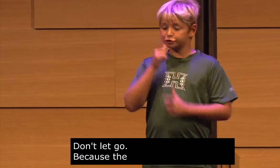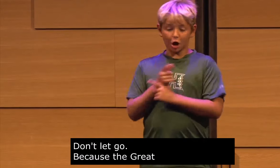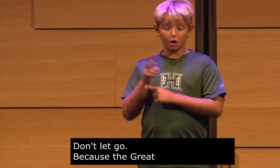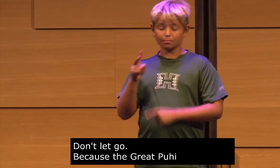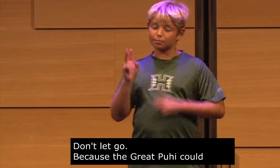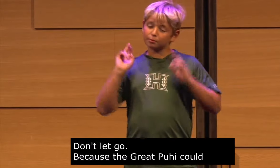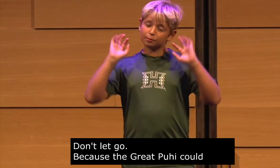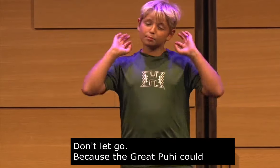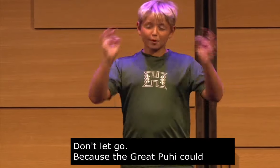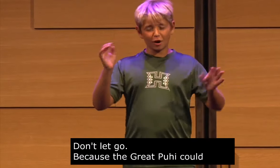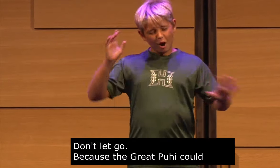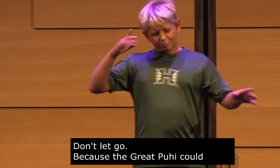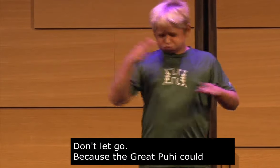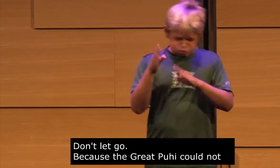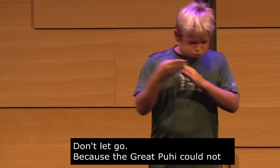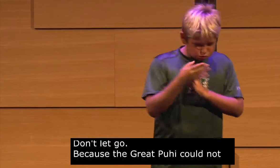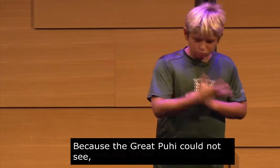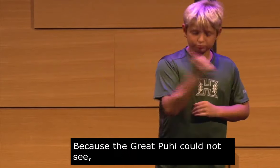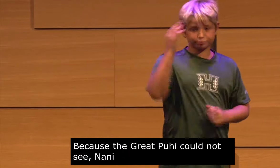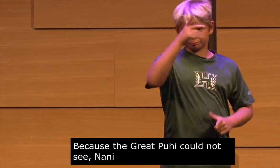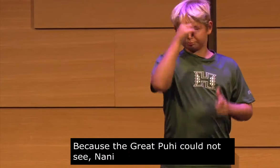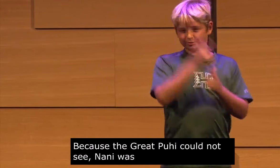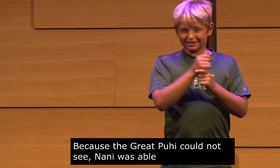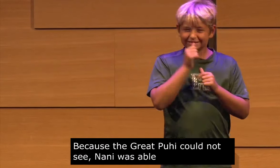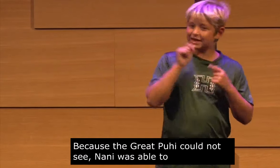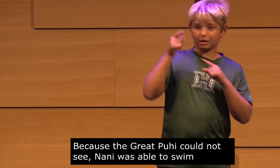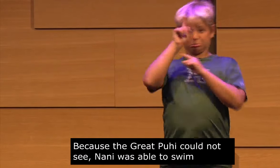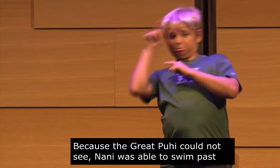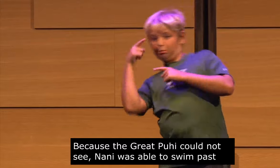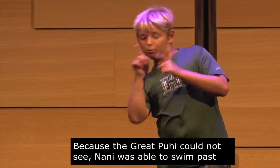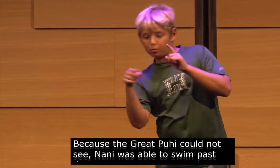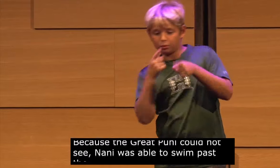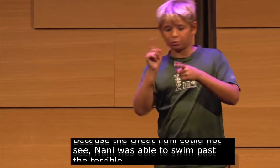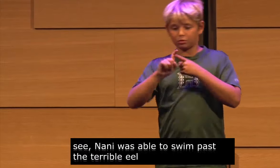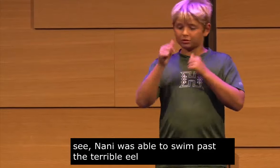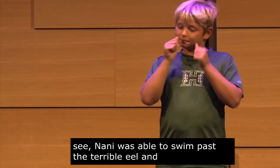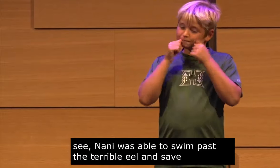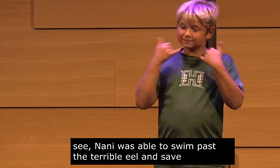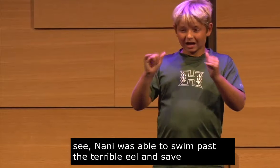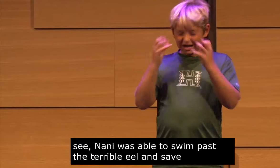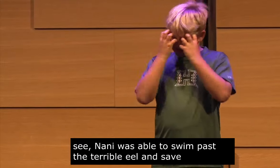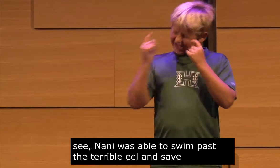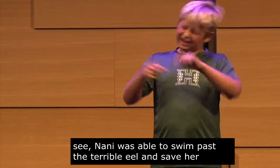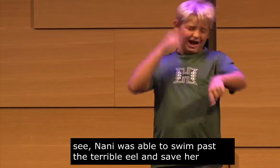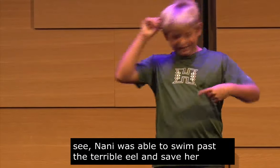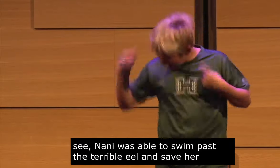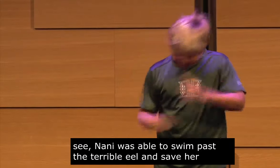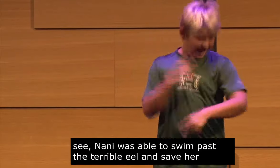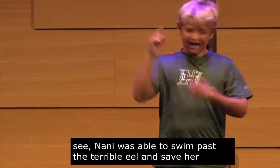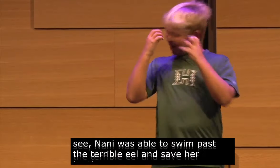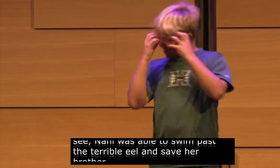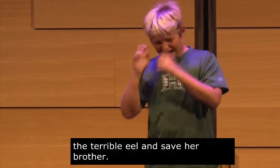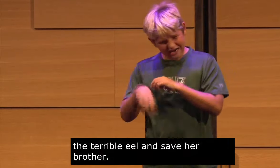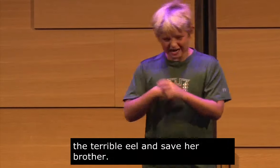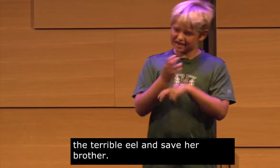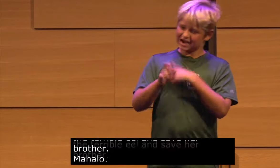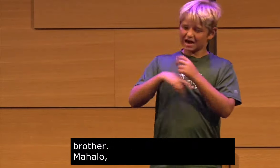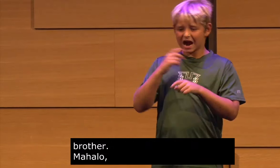Because the great Puhi could not see, Nani was able to swim past the terrible eel and save her brother. "Mahalo, mahalo," the